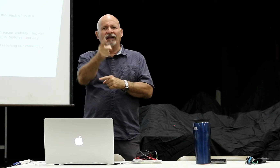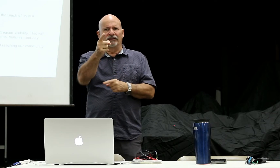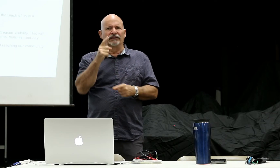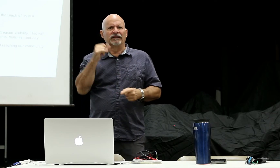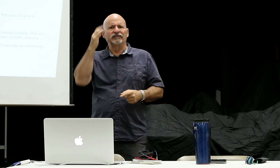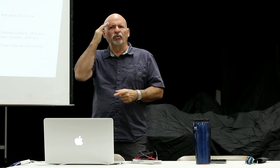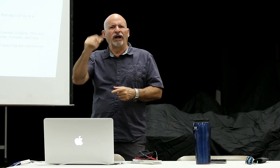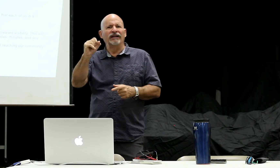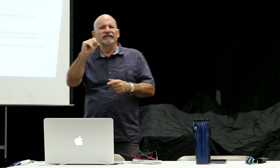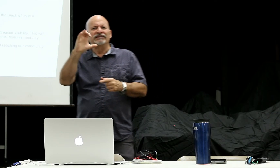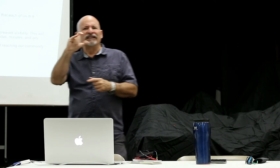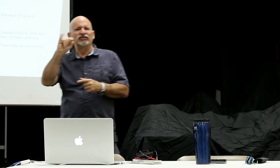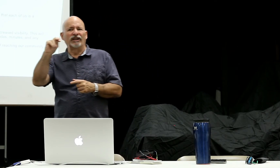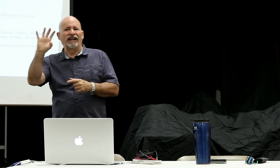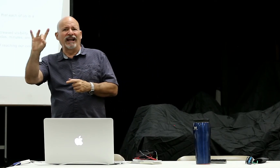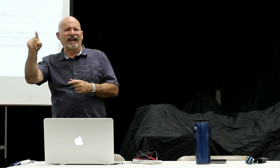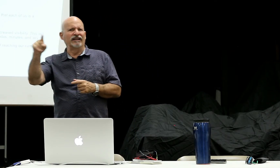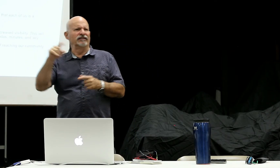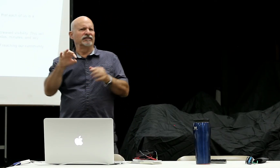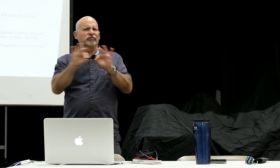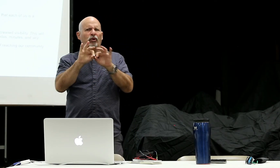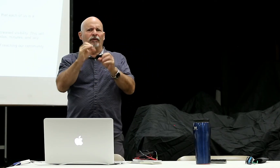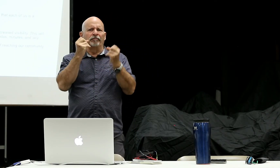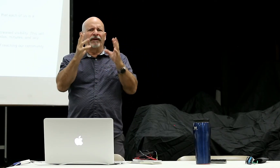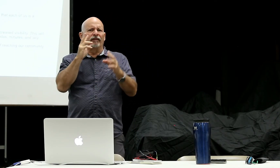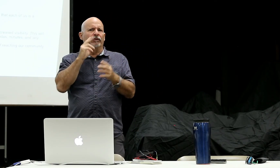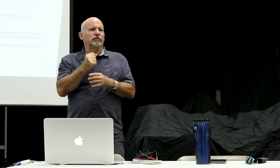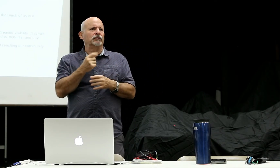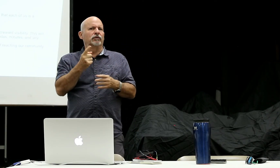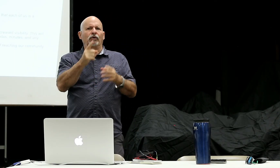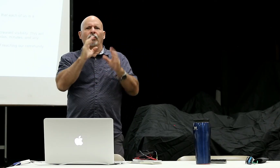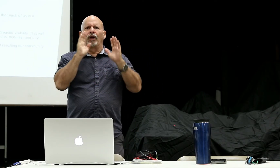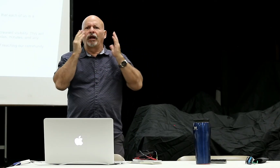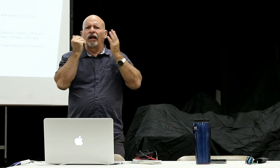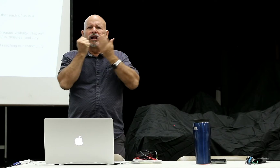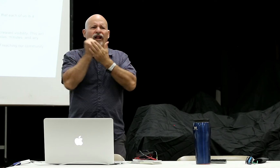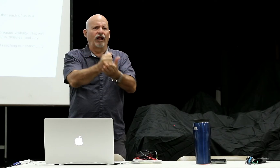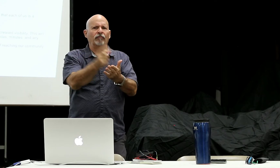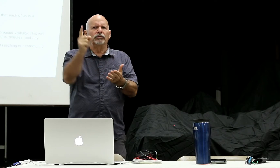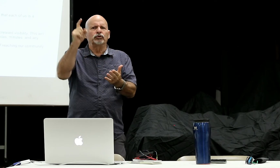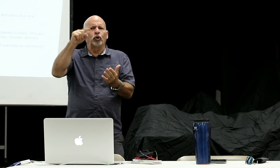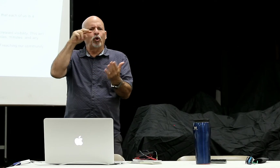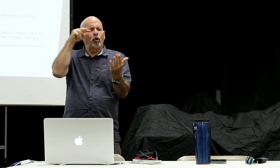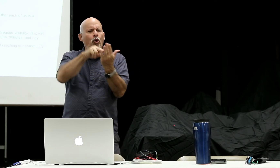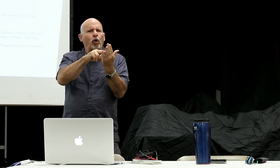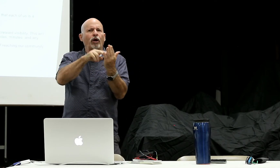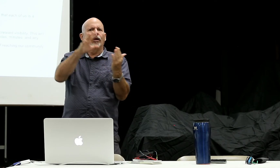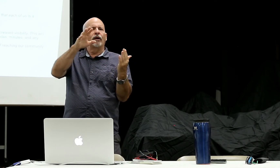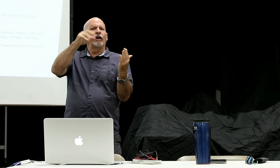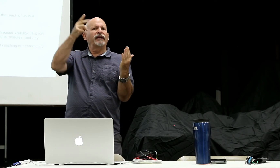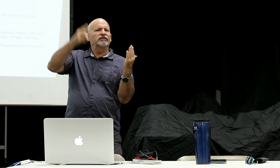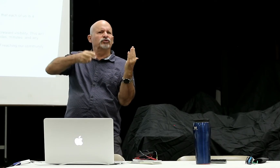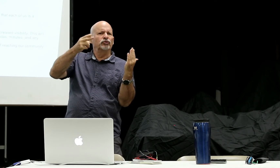right? How they are handling those in poverty and the domino effect of what happens. So I'm just asking you all